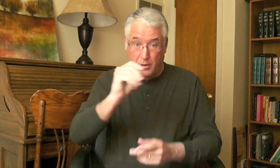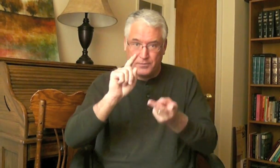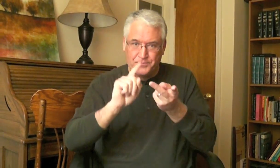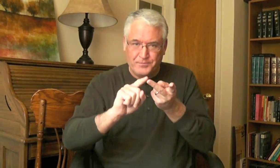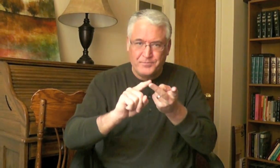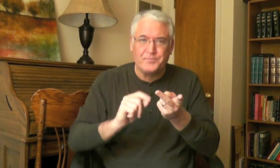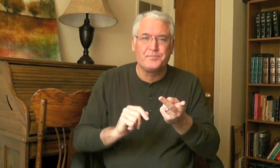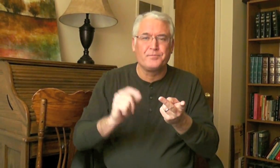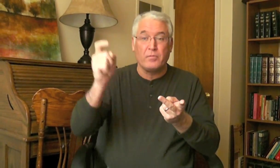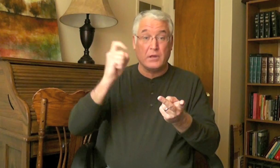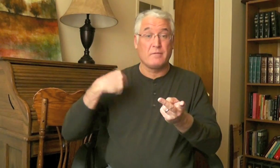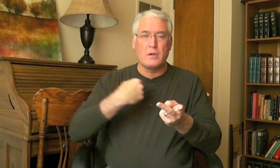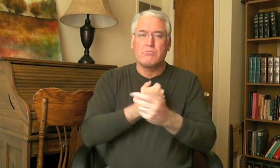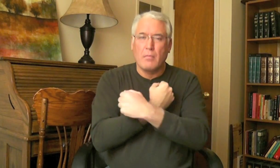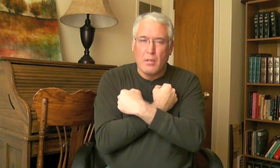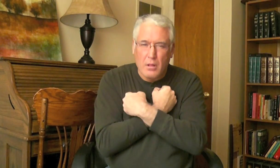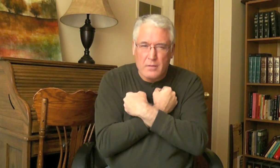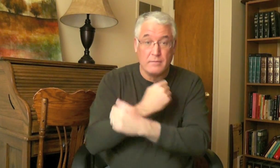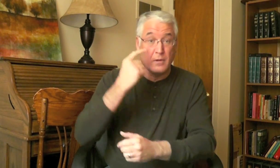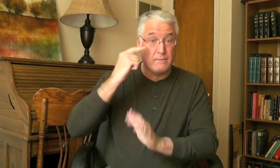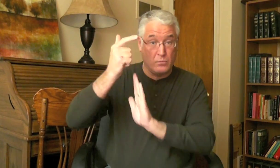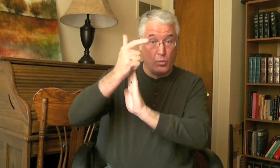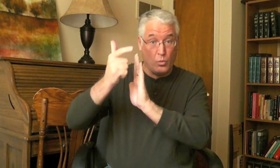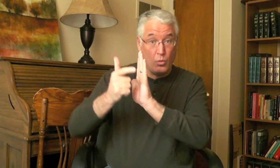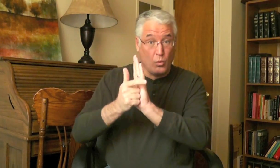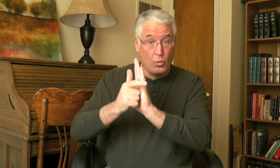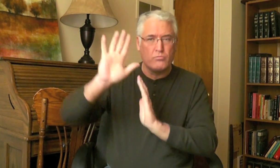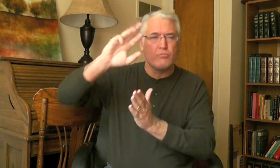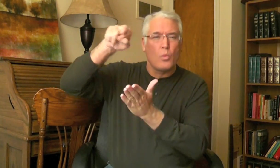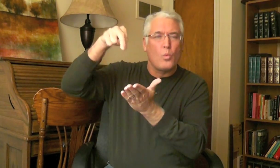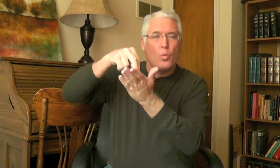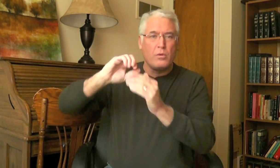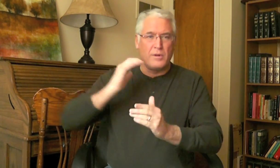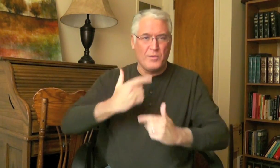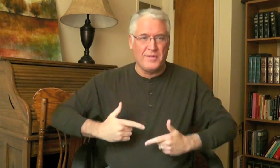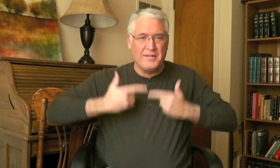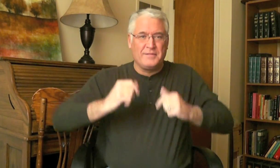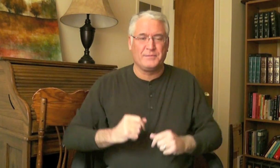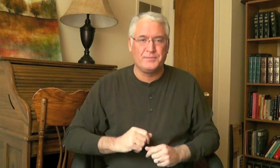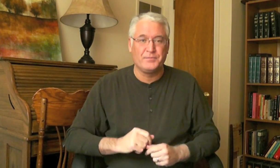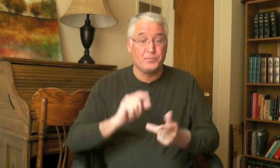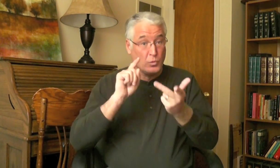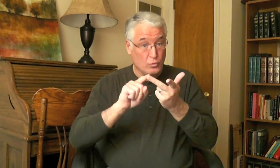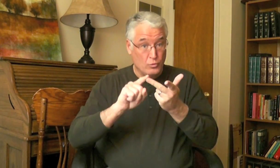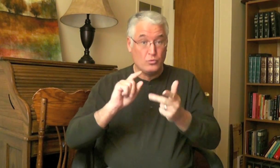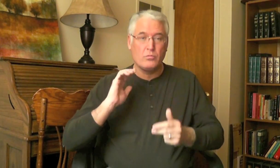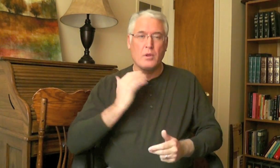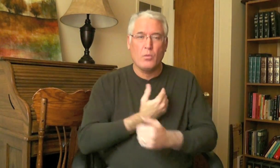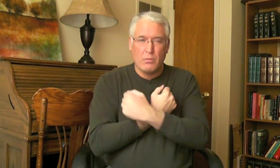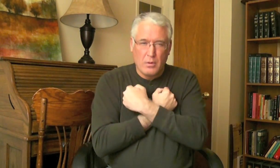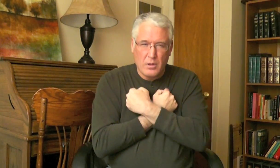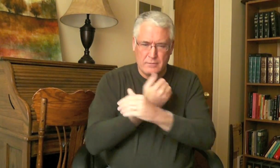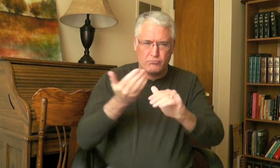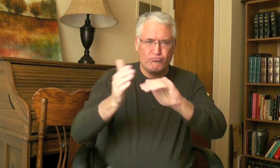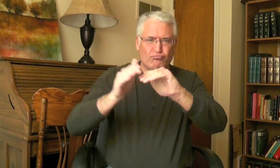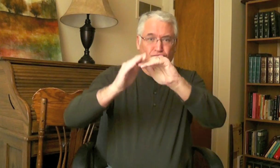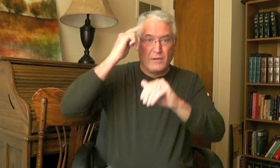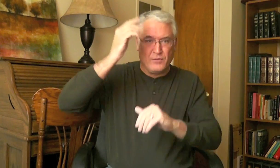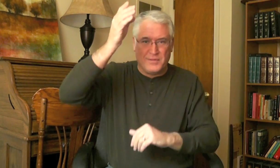us understanding, and also that we love the role of the law in our lives. And thirdly, that